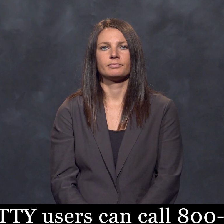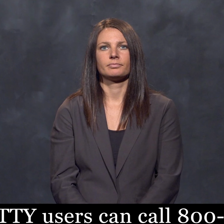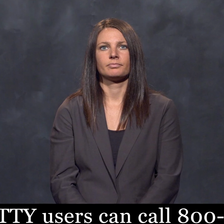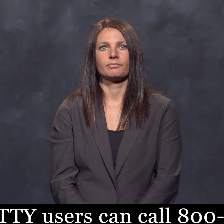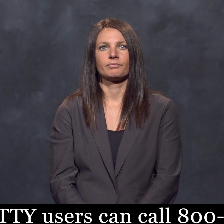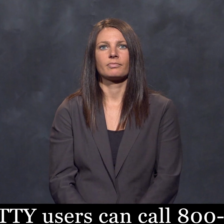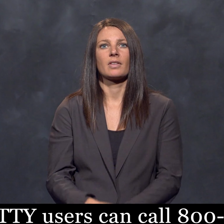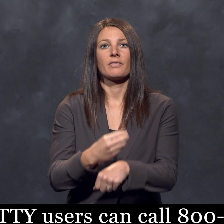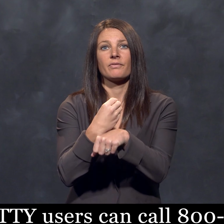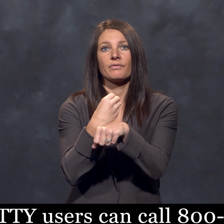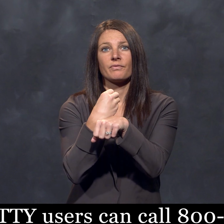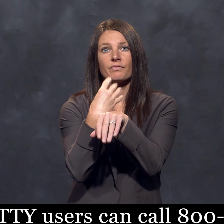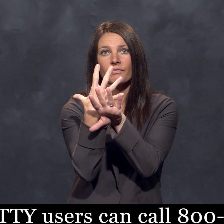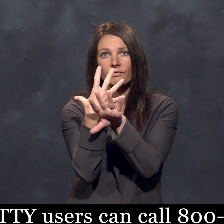Video phone users can call